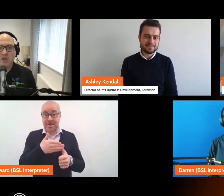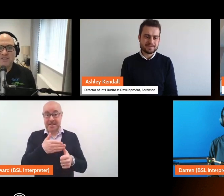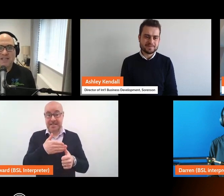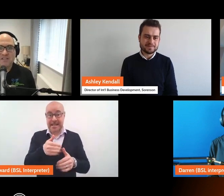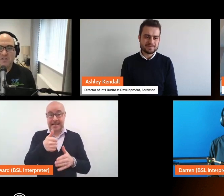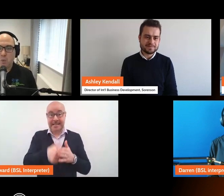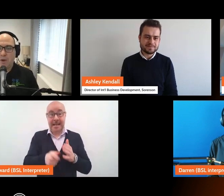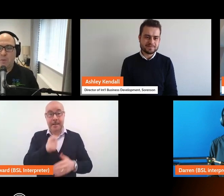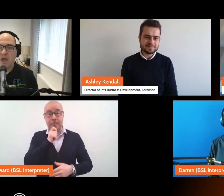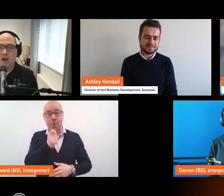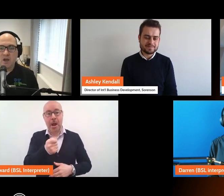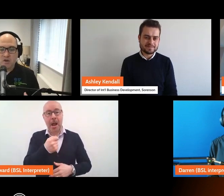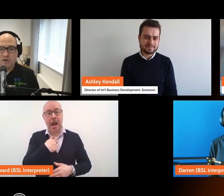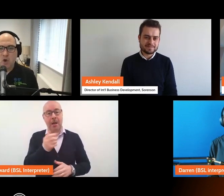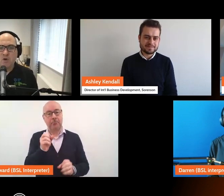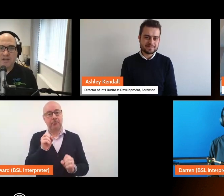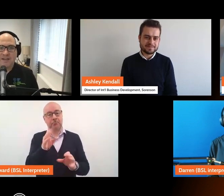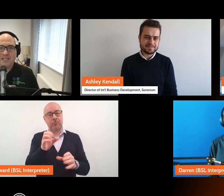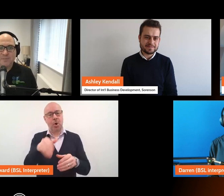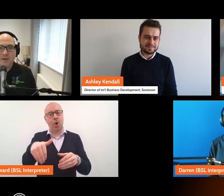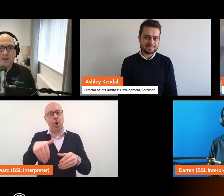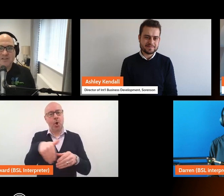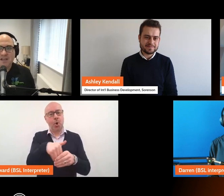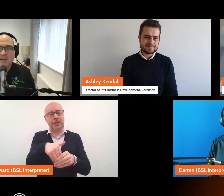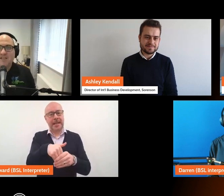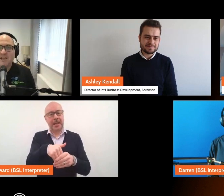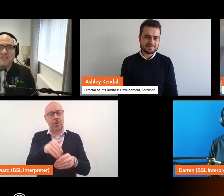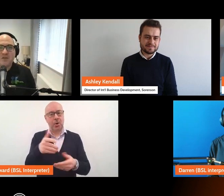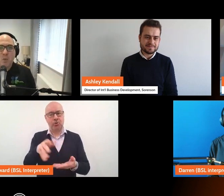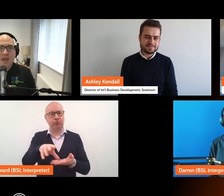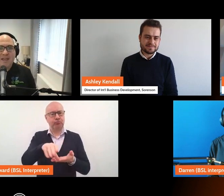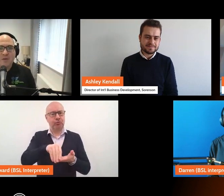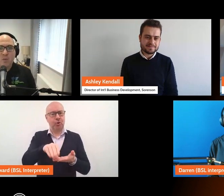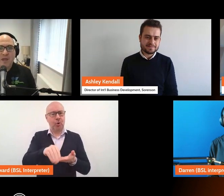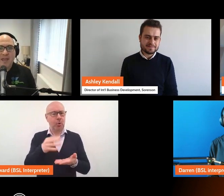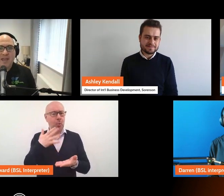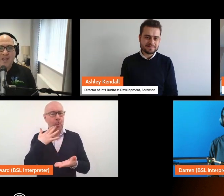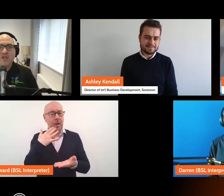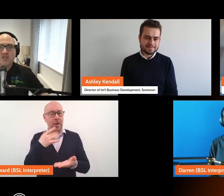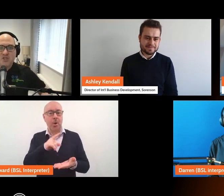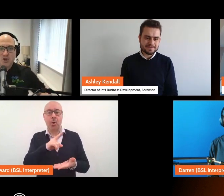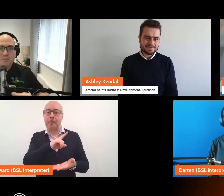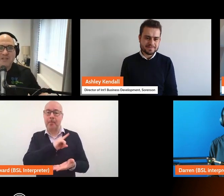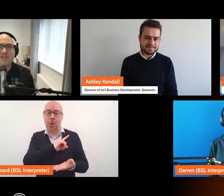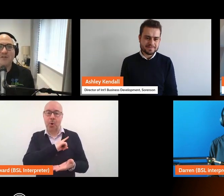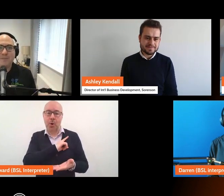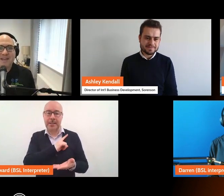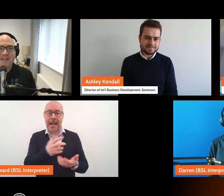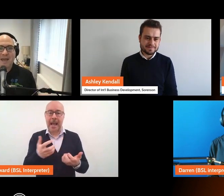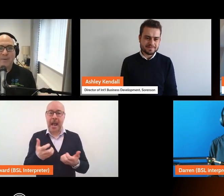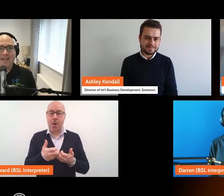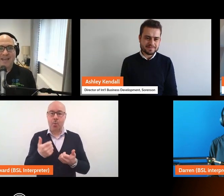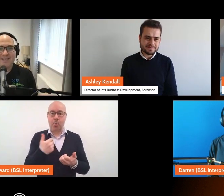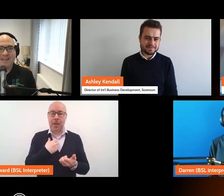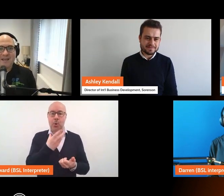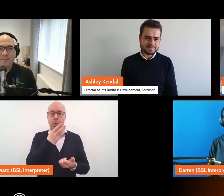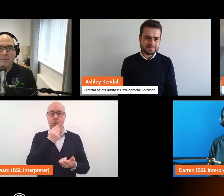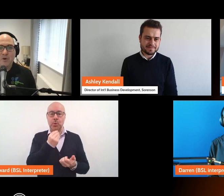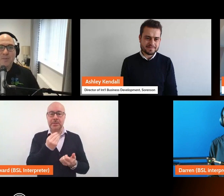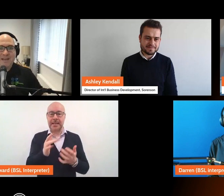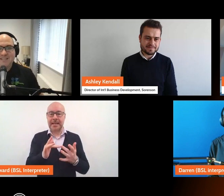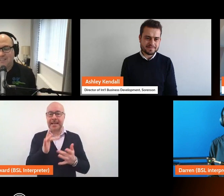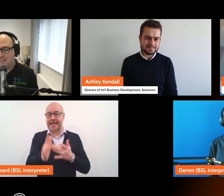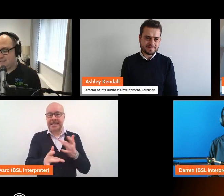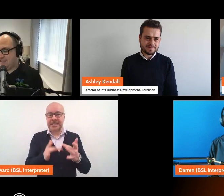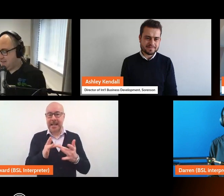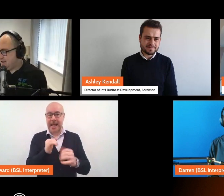give some context as to when we are recording this, because such is the way that we consume digital media nowadays.